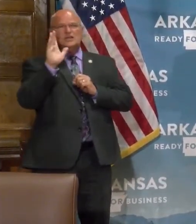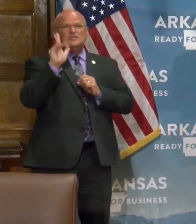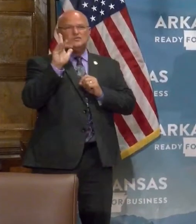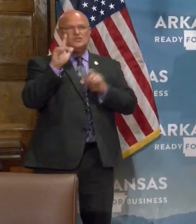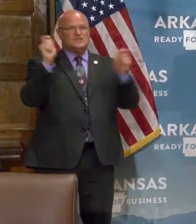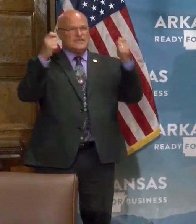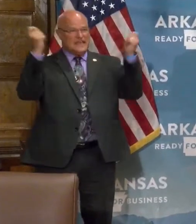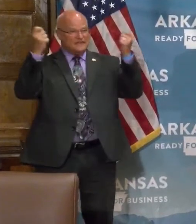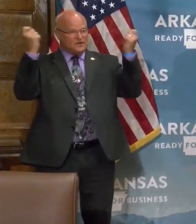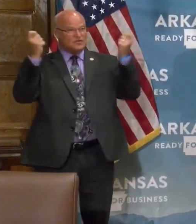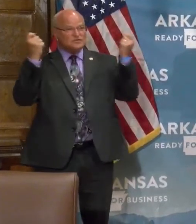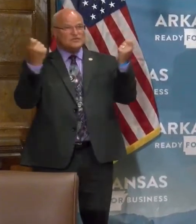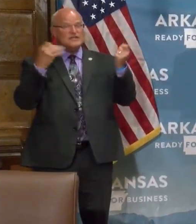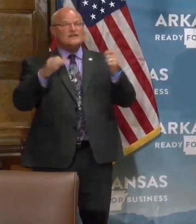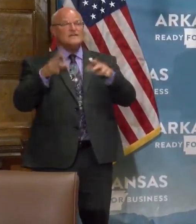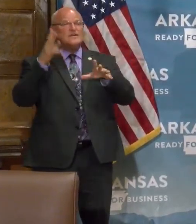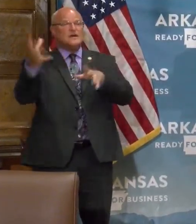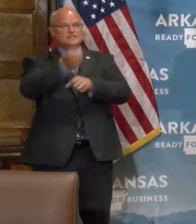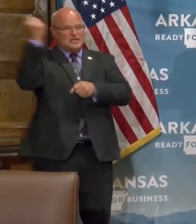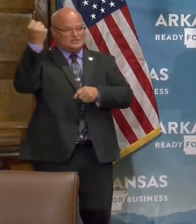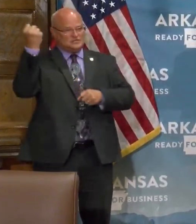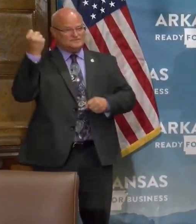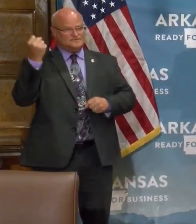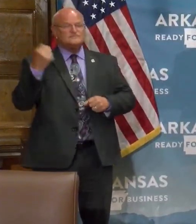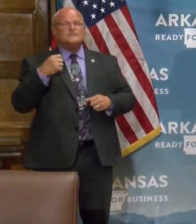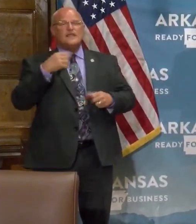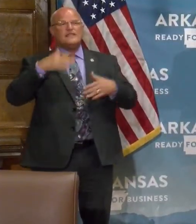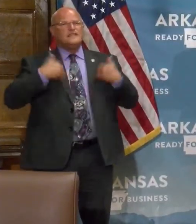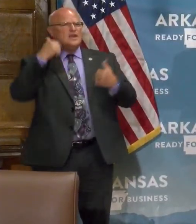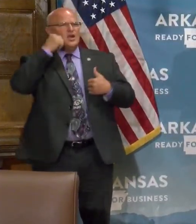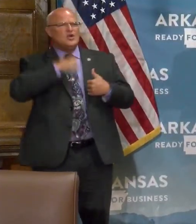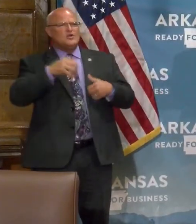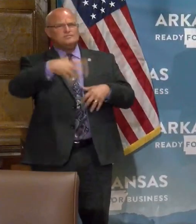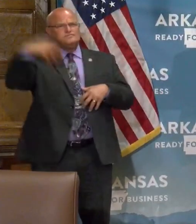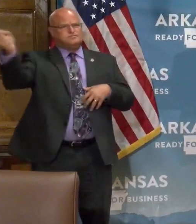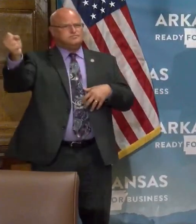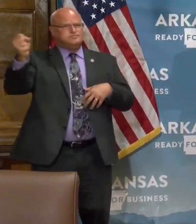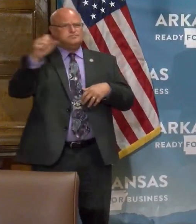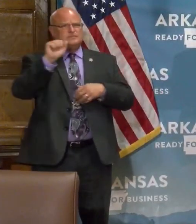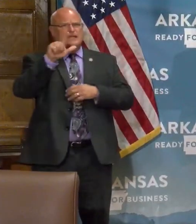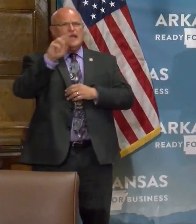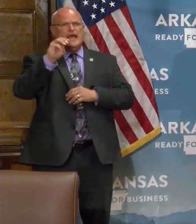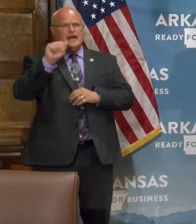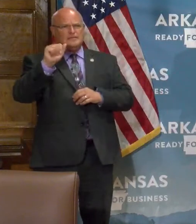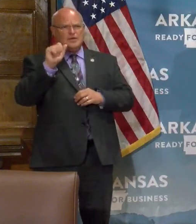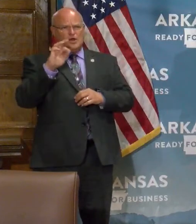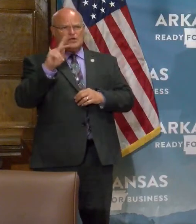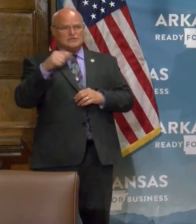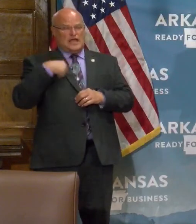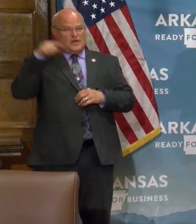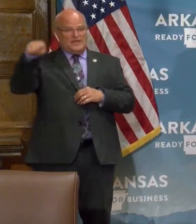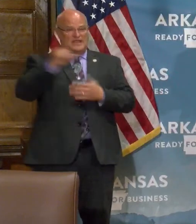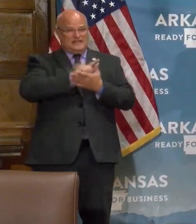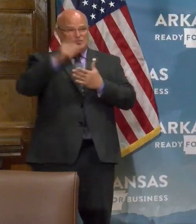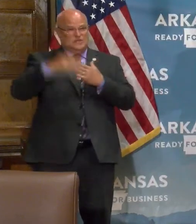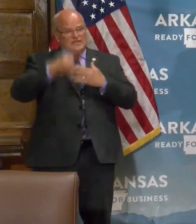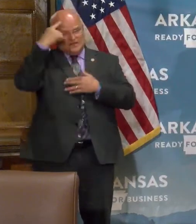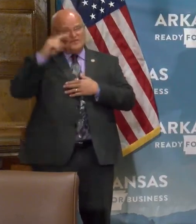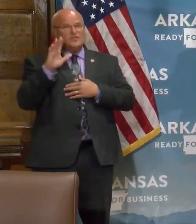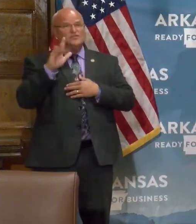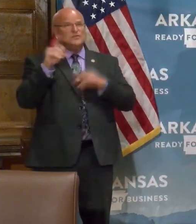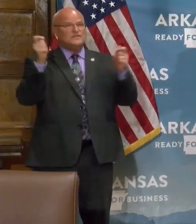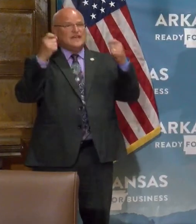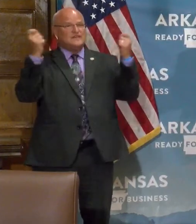25th anniversary of her abduction. The young girl that was abducted in Alma. I was there this weekend for the